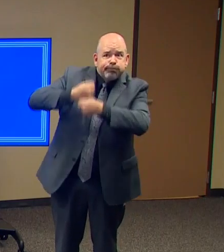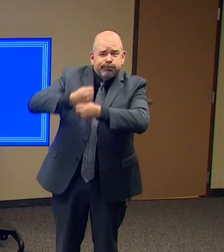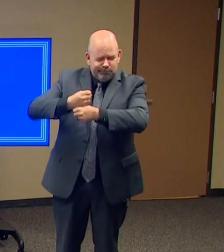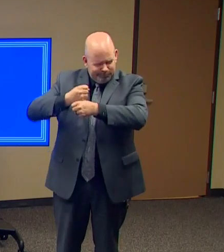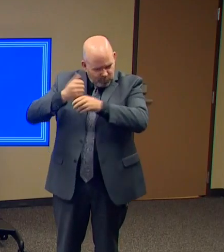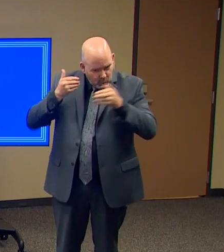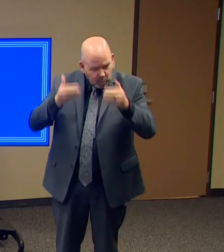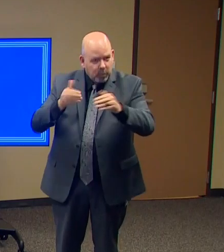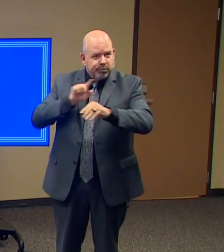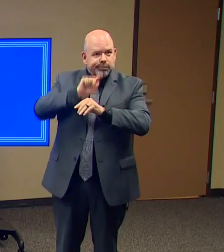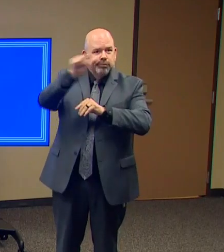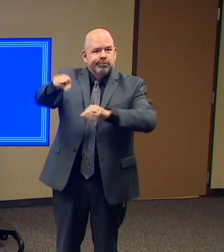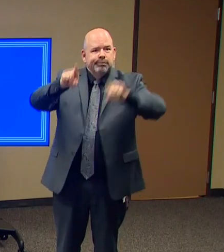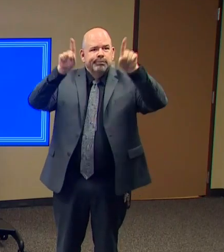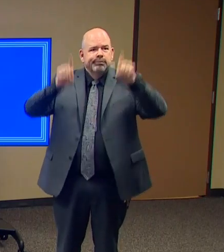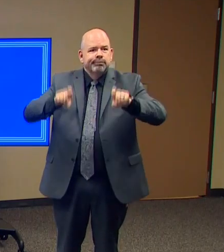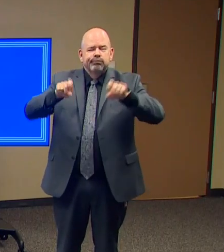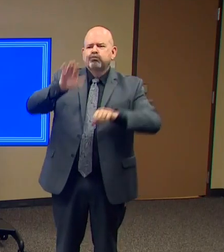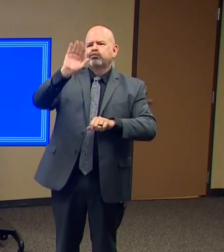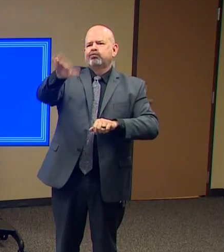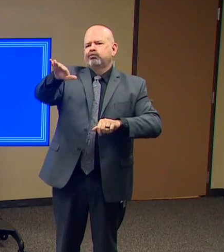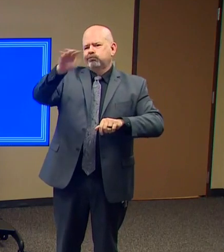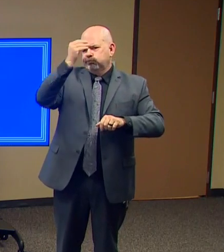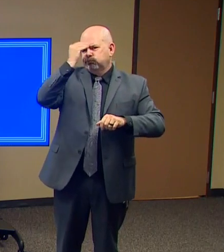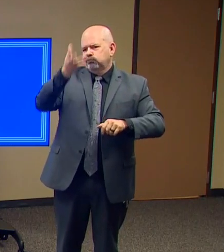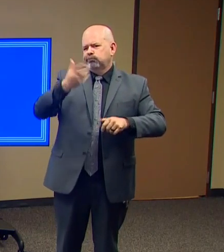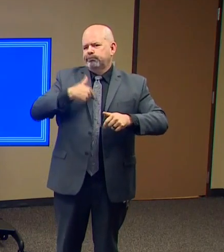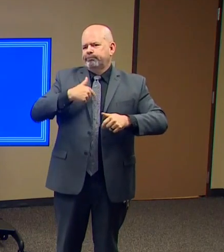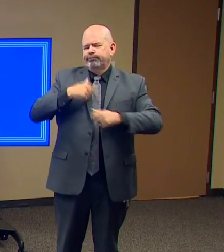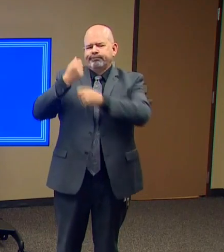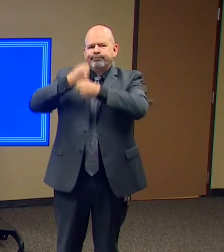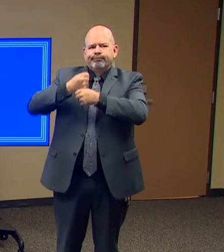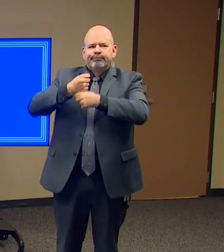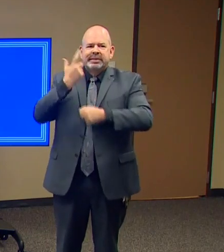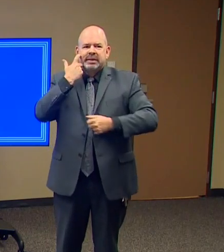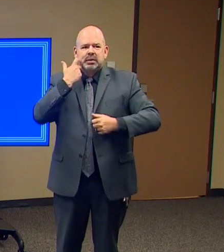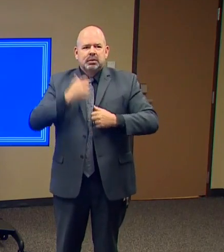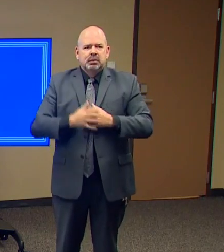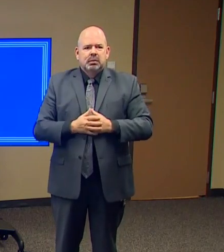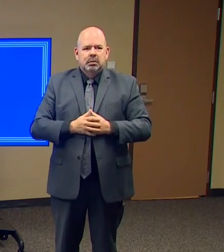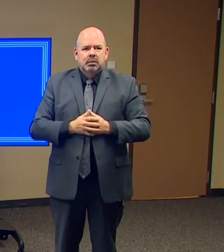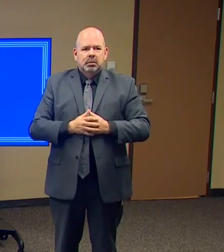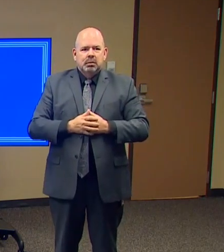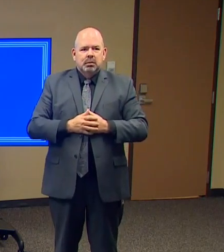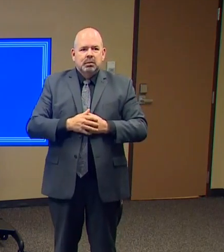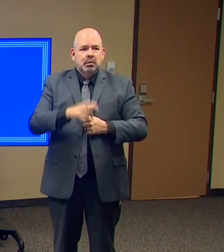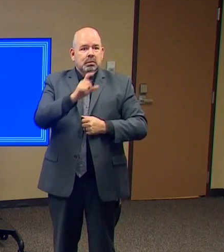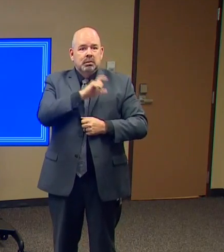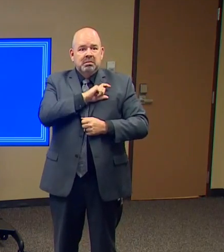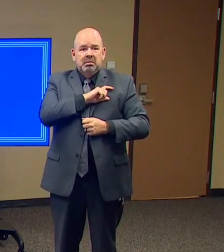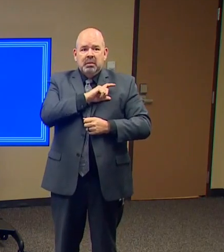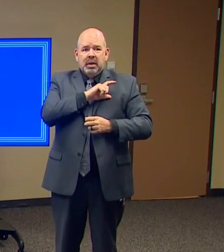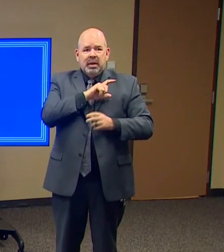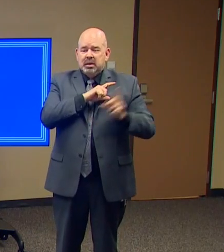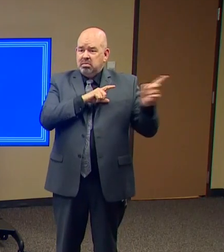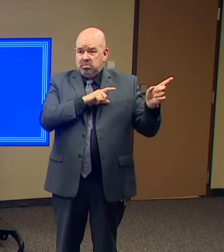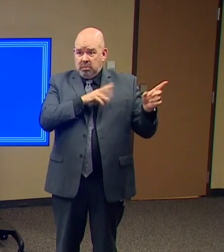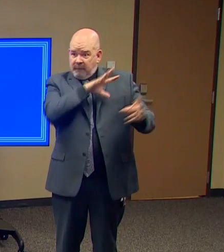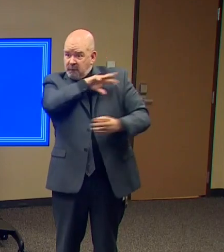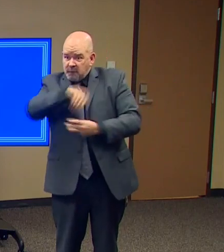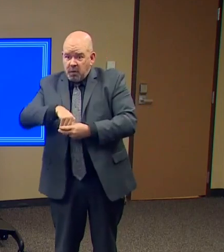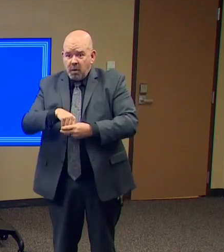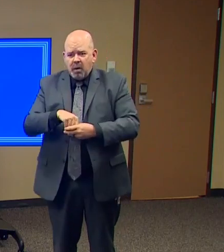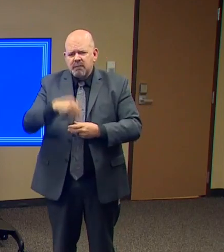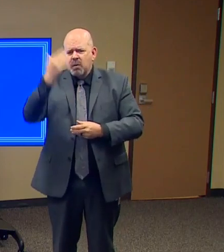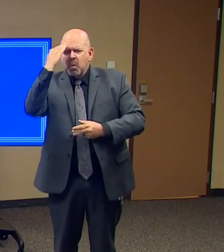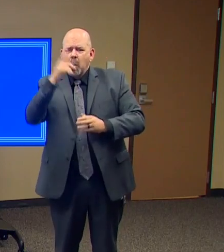that the doctors, not the police, but the doctors know who the positives are and can help keep them and their families